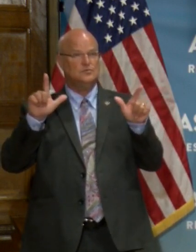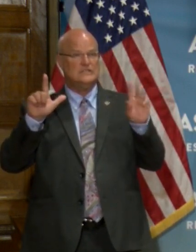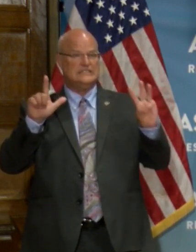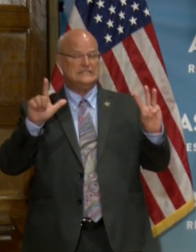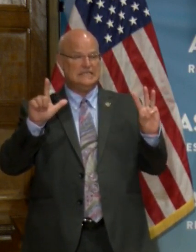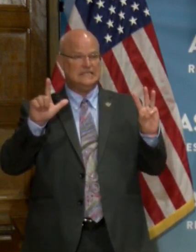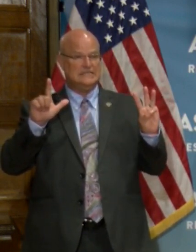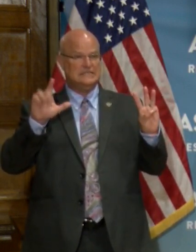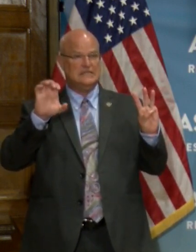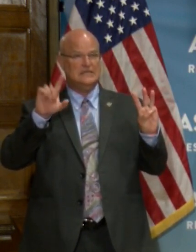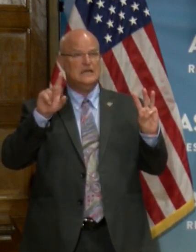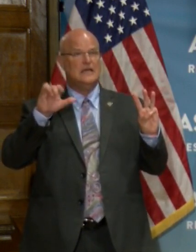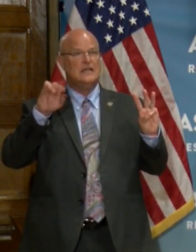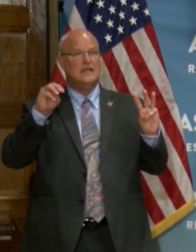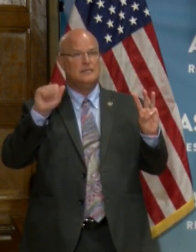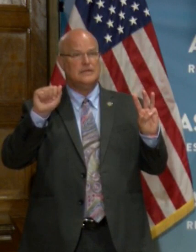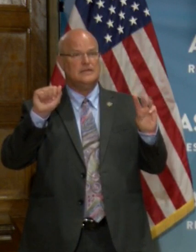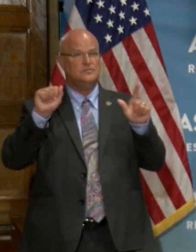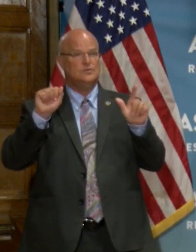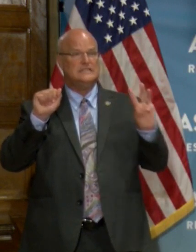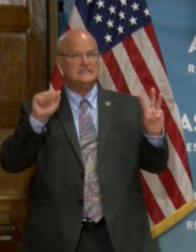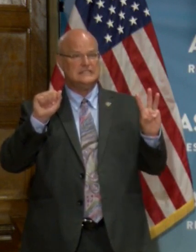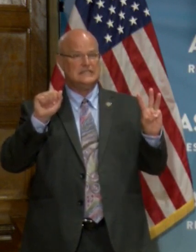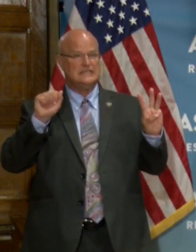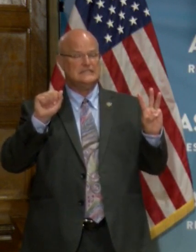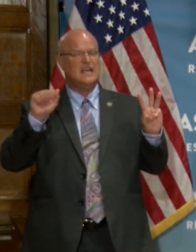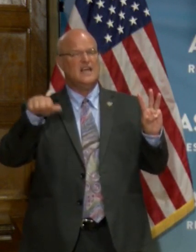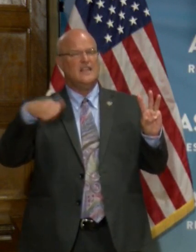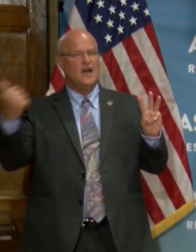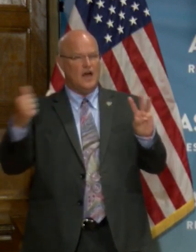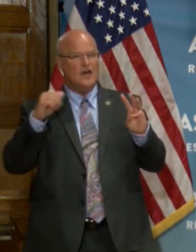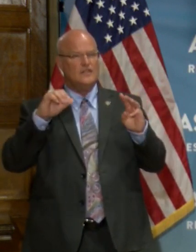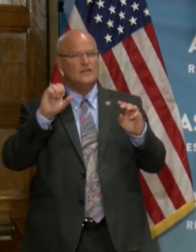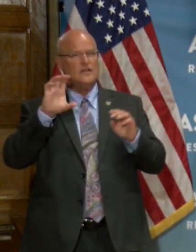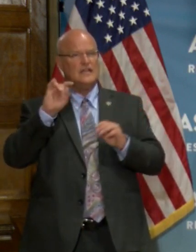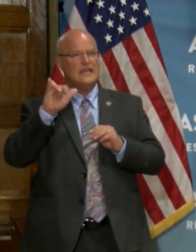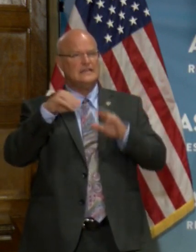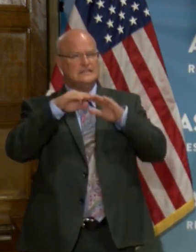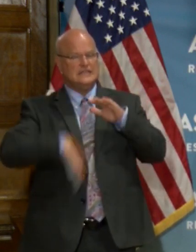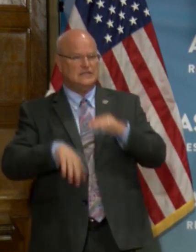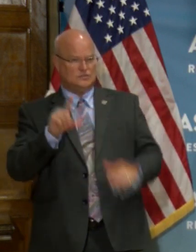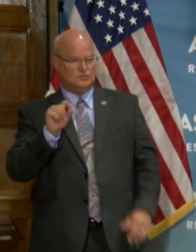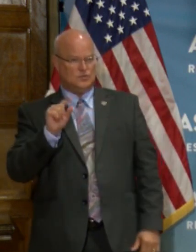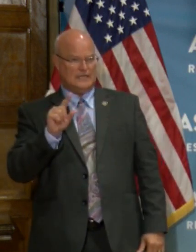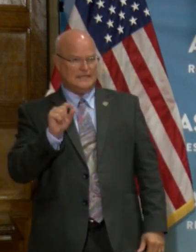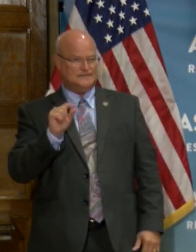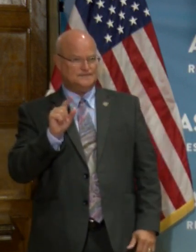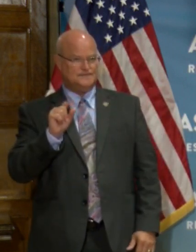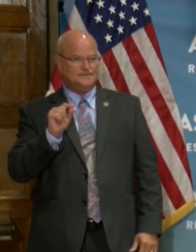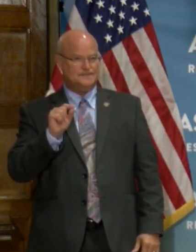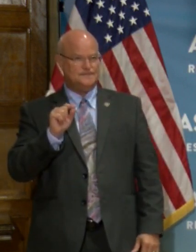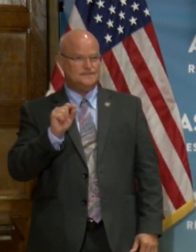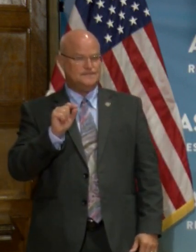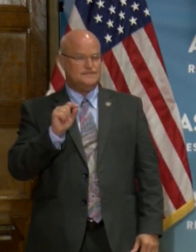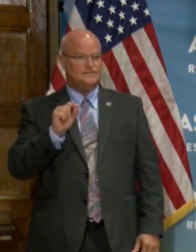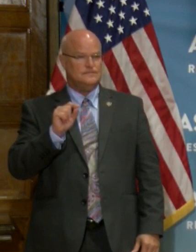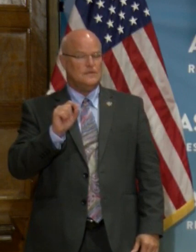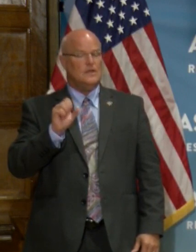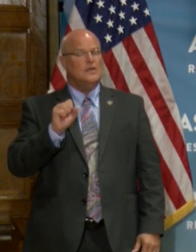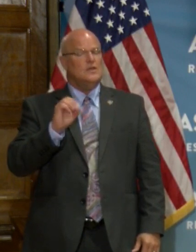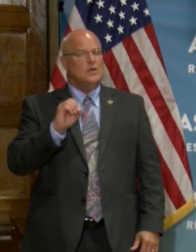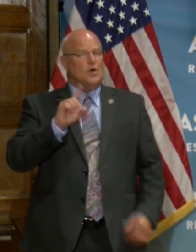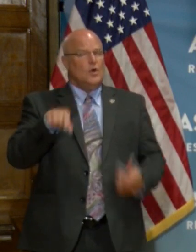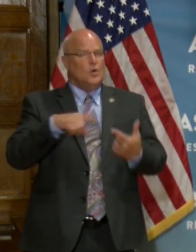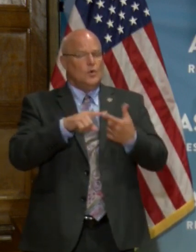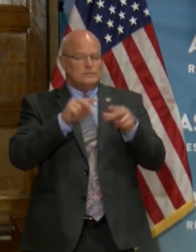26, Columbia 26, and the rest were under 20. And so